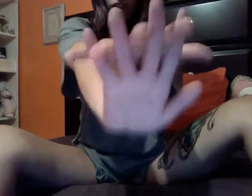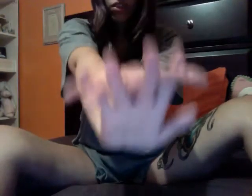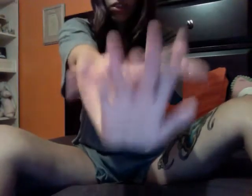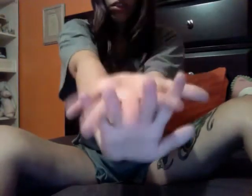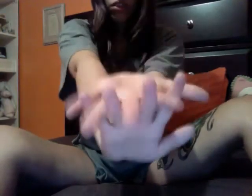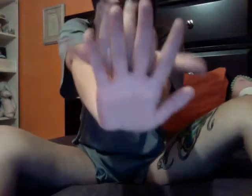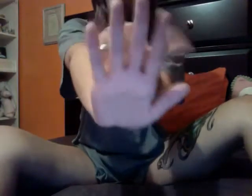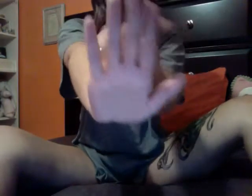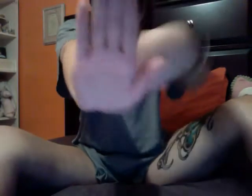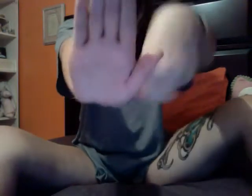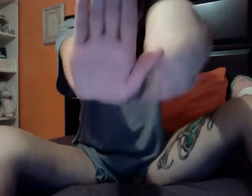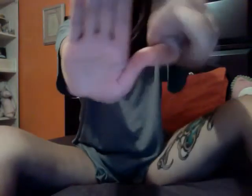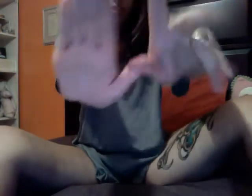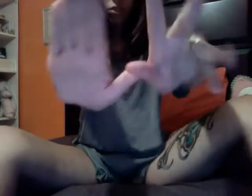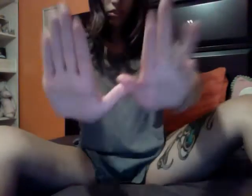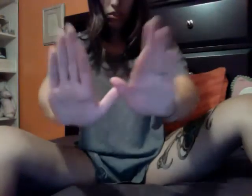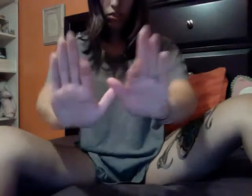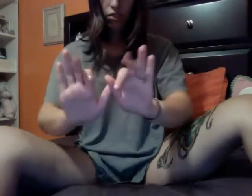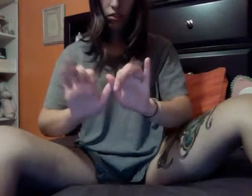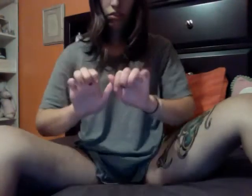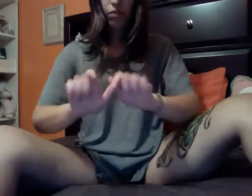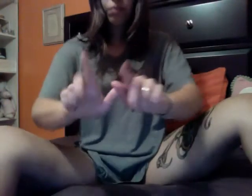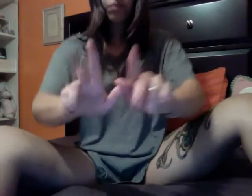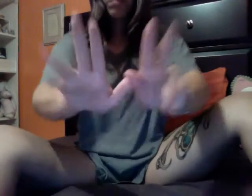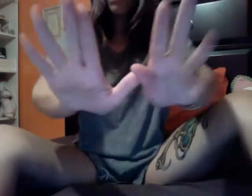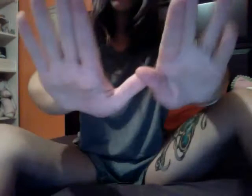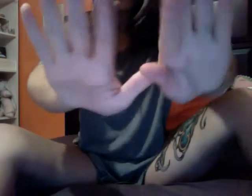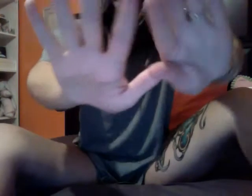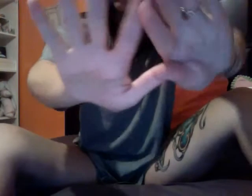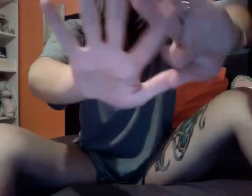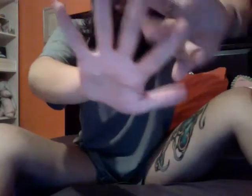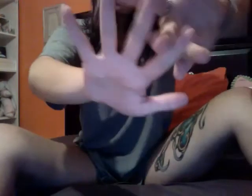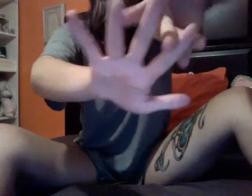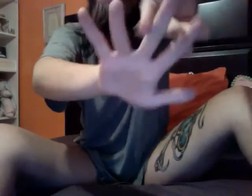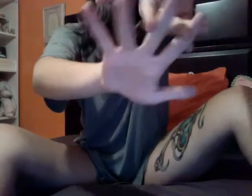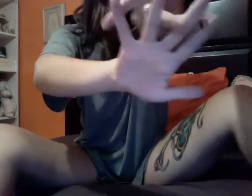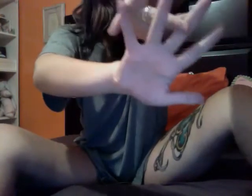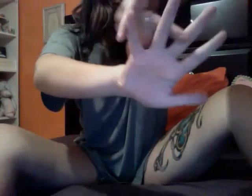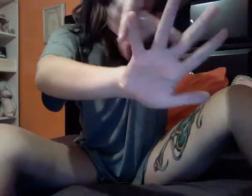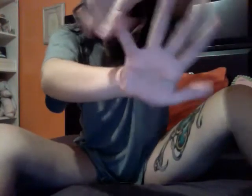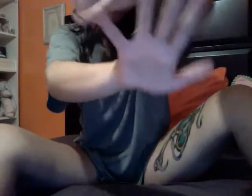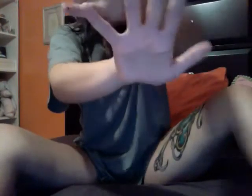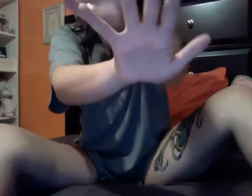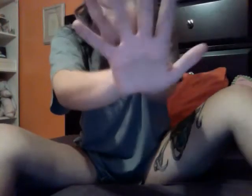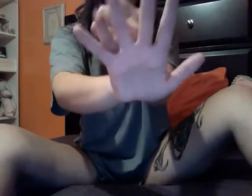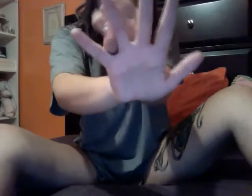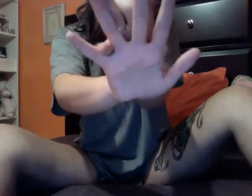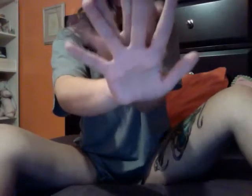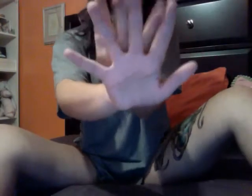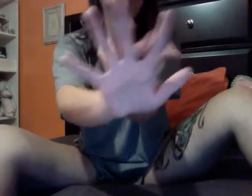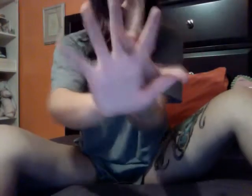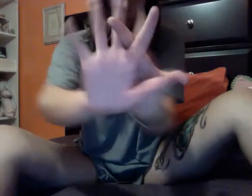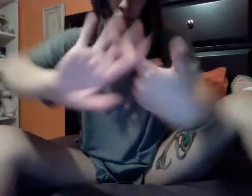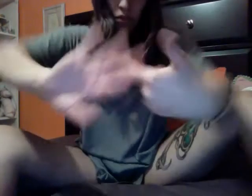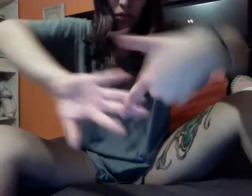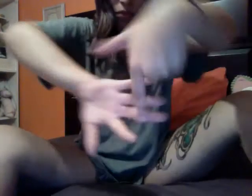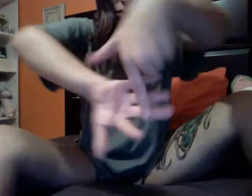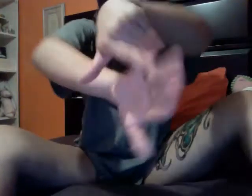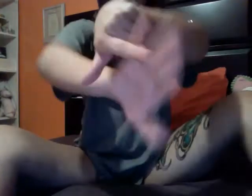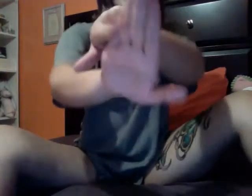Said you had to leave to start your life over. I was like, no, please, stay here.